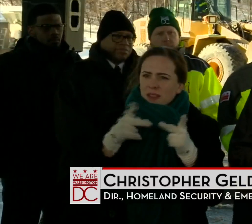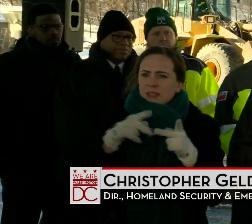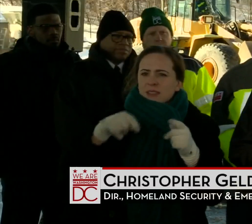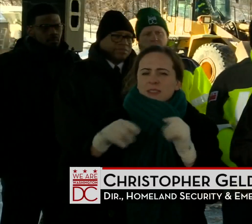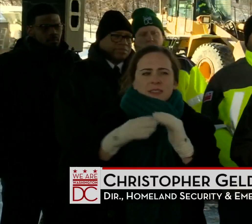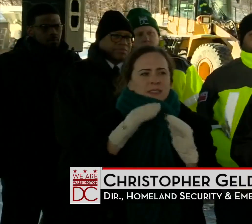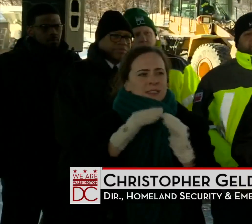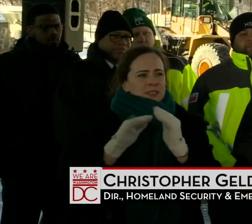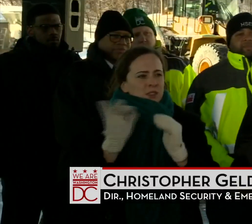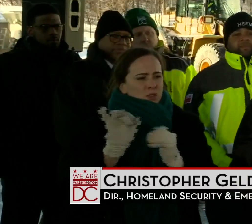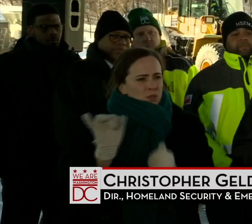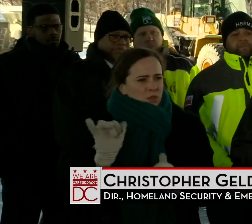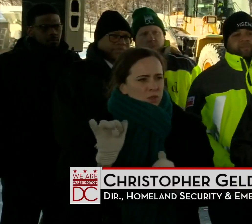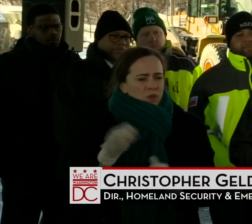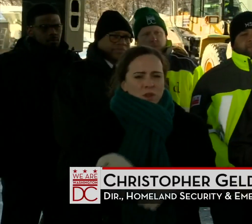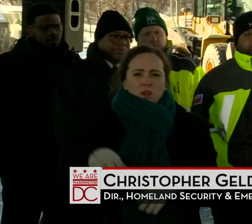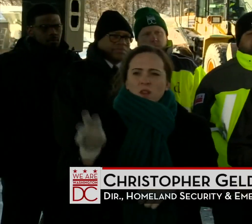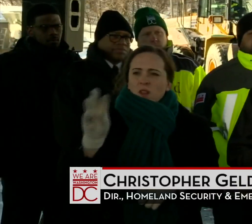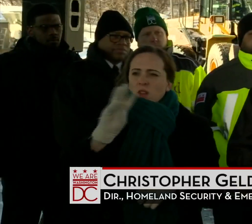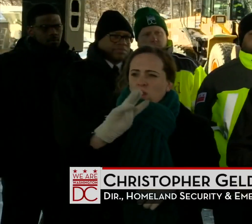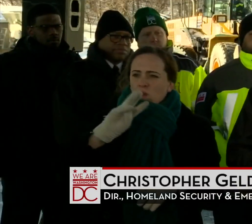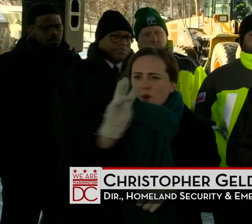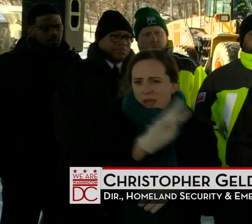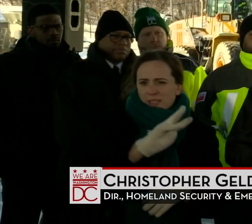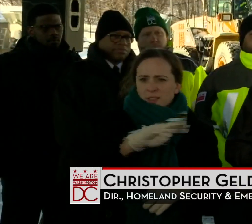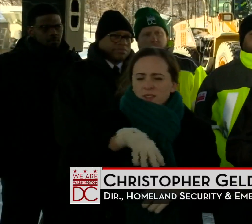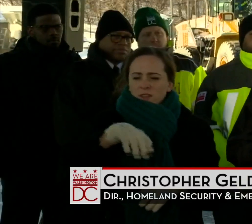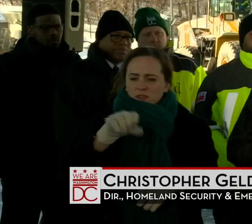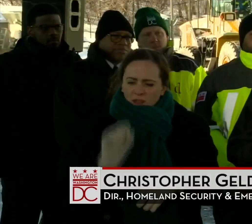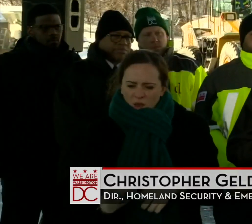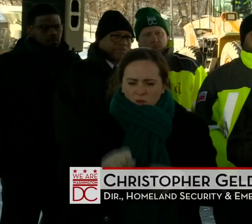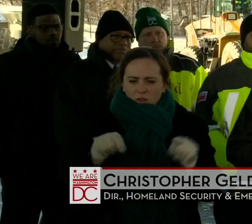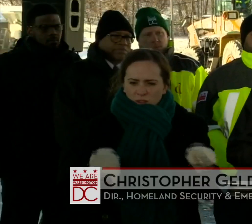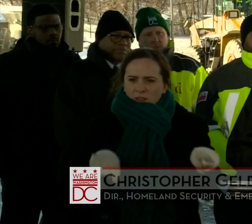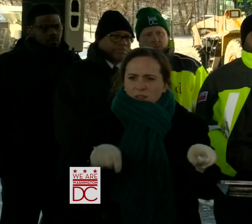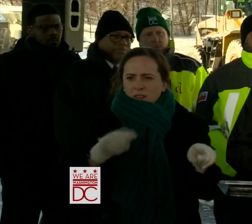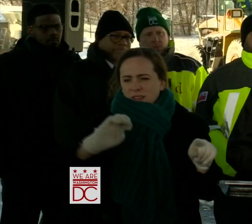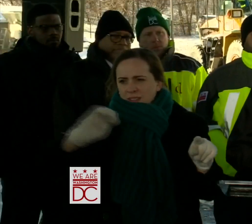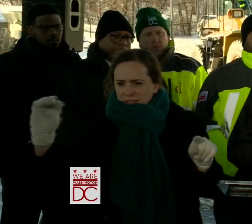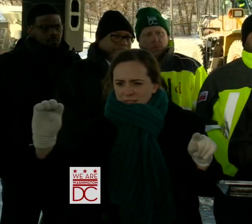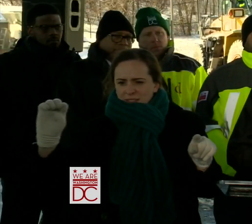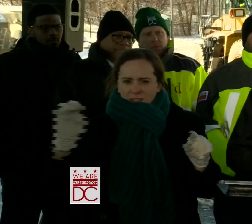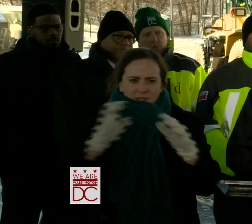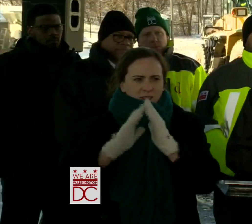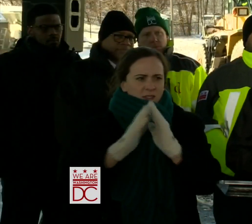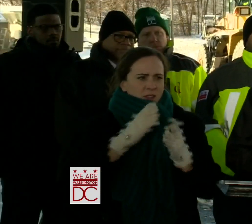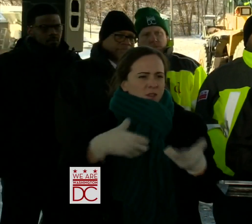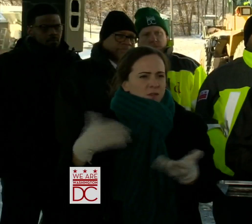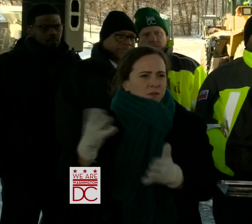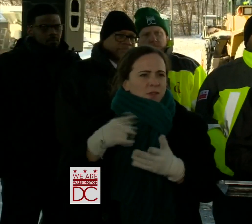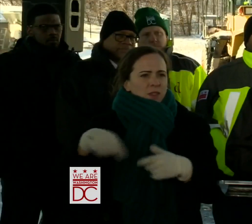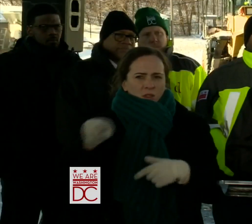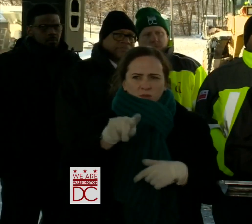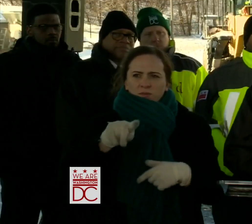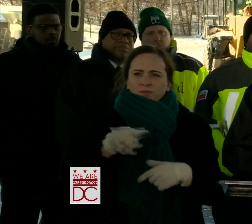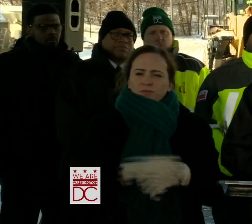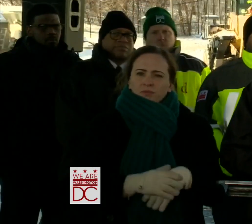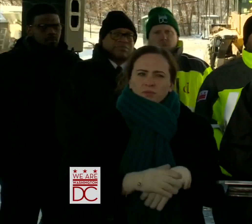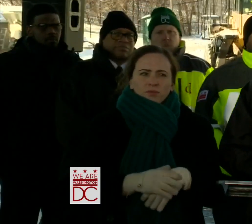city in the west side of the city, the south side of the city, the east side of the city. So that's really where we're looking to put